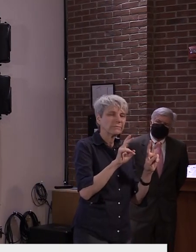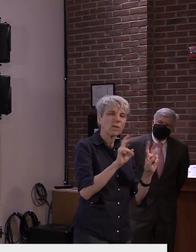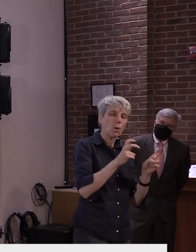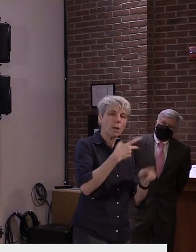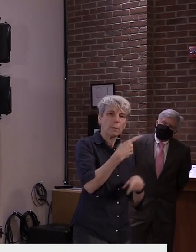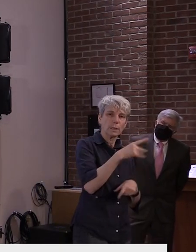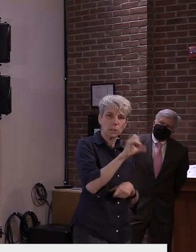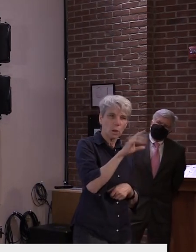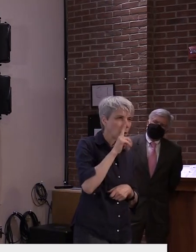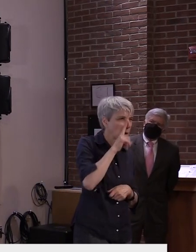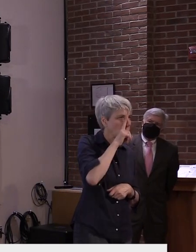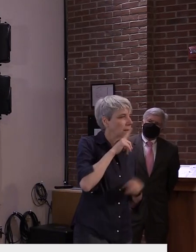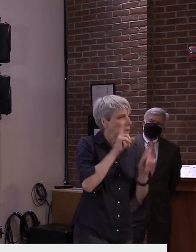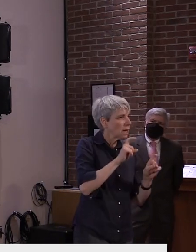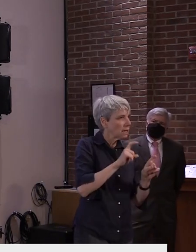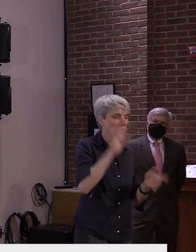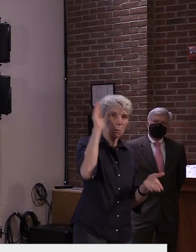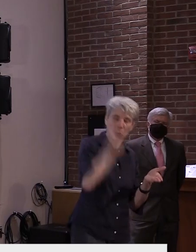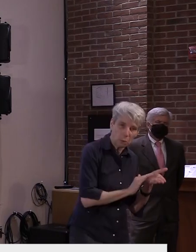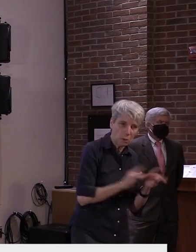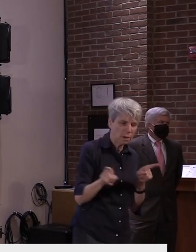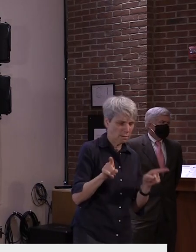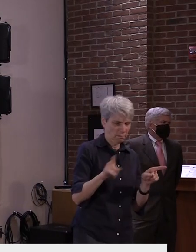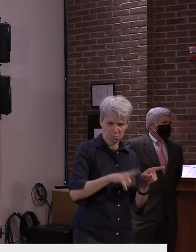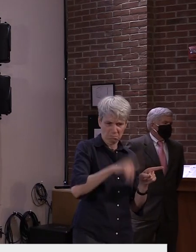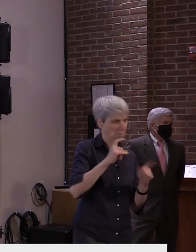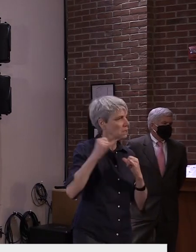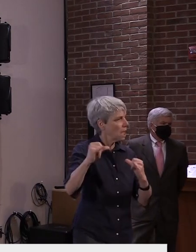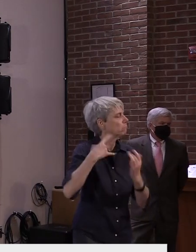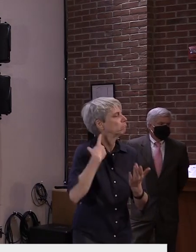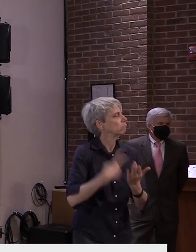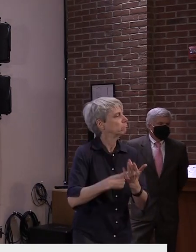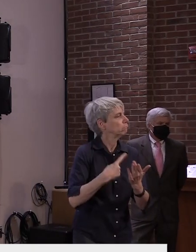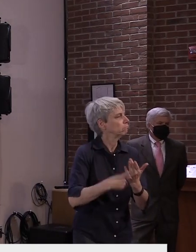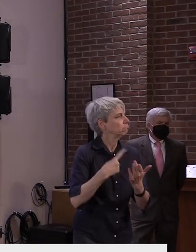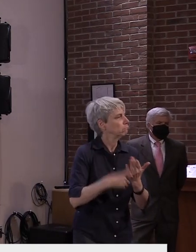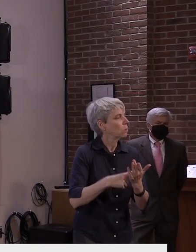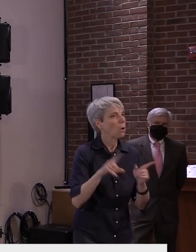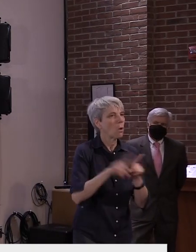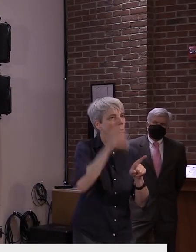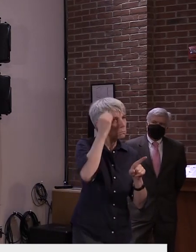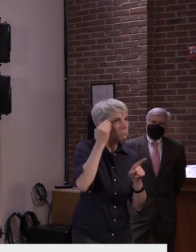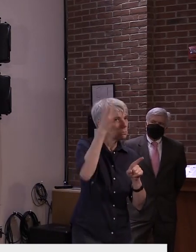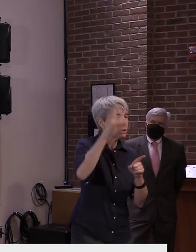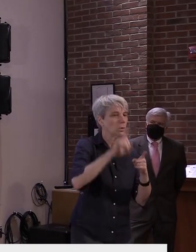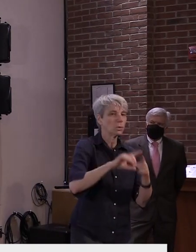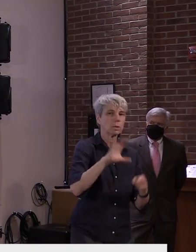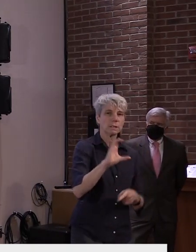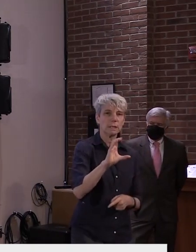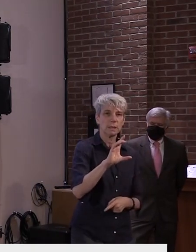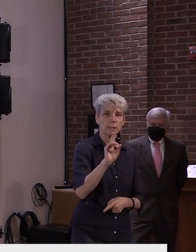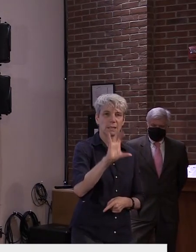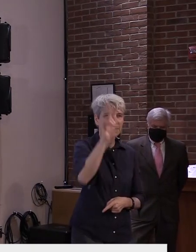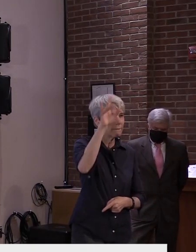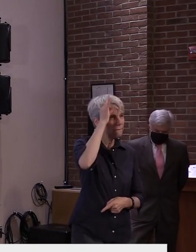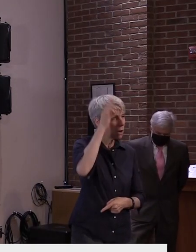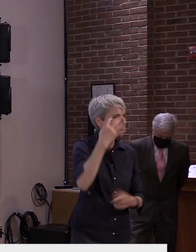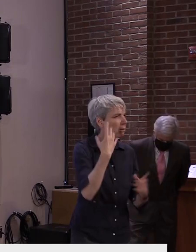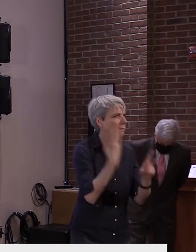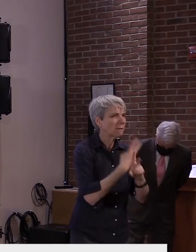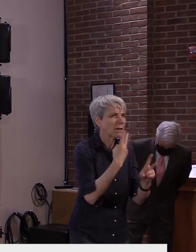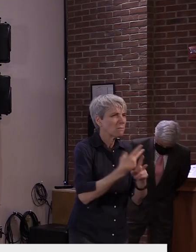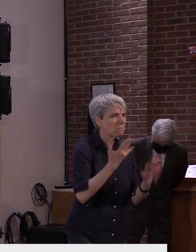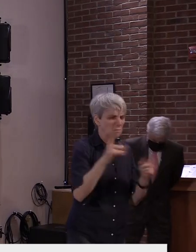staff are meeting with the CDC to follow up on that. Thank you.